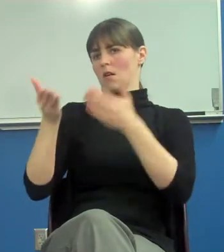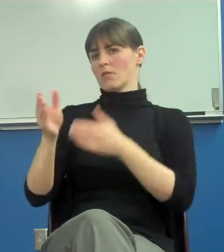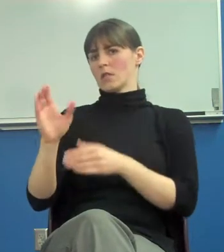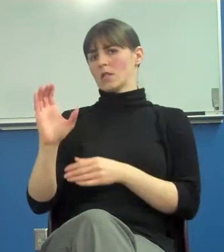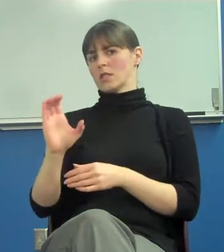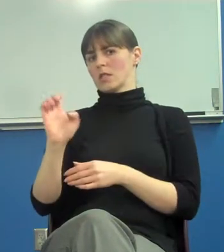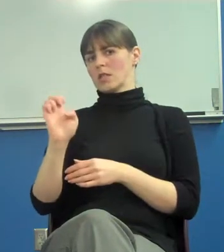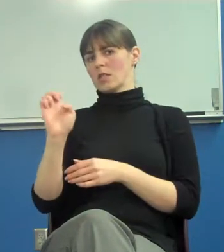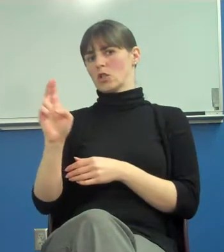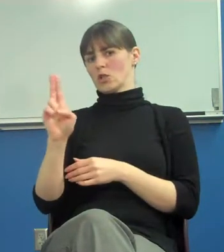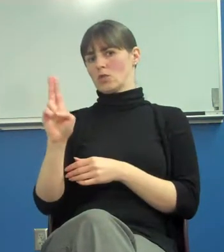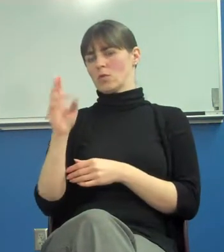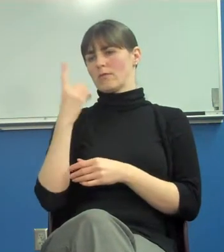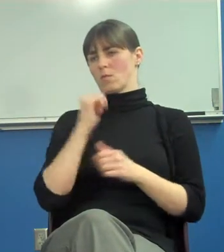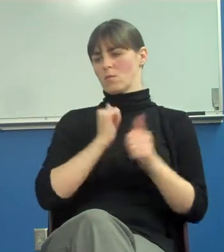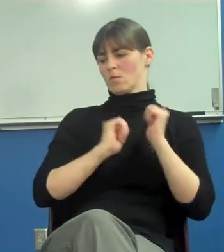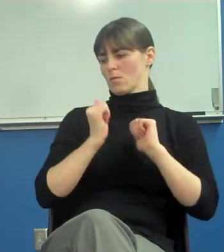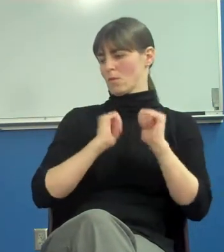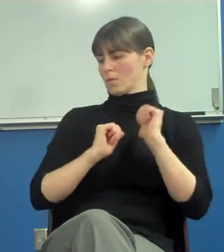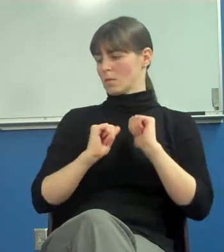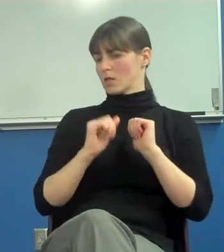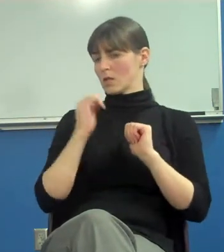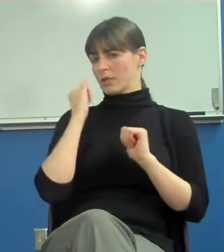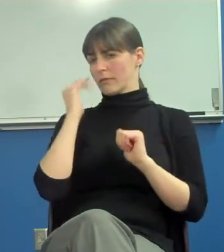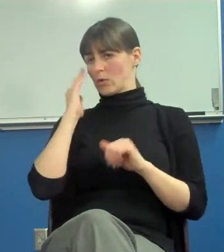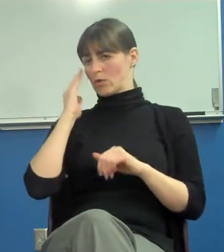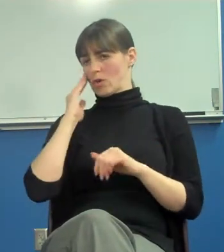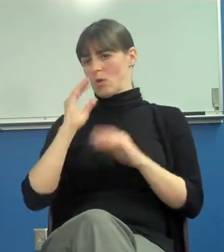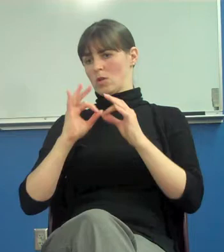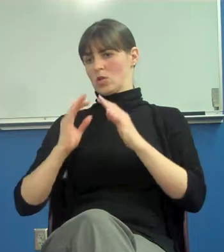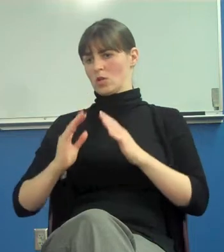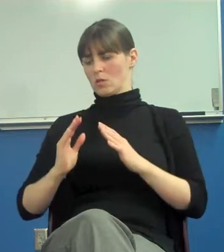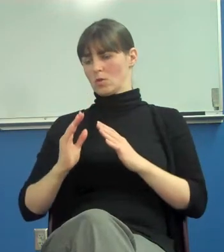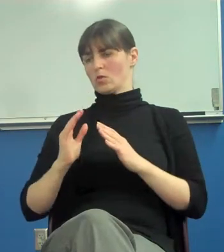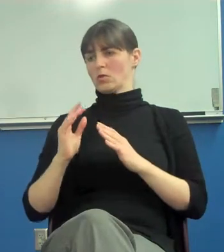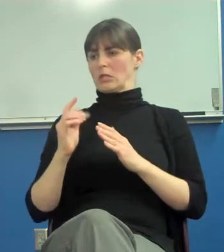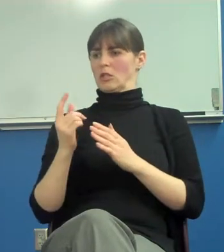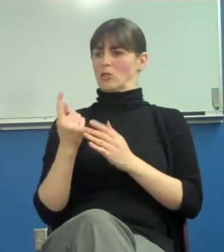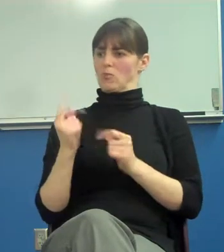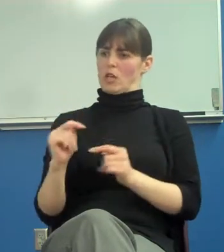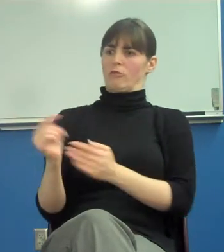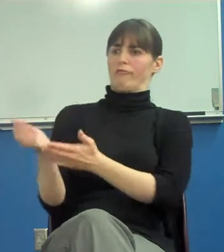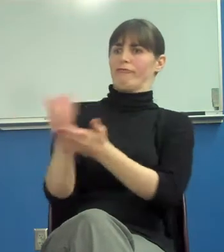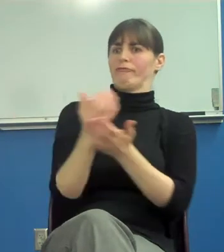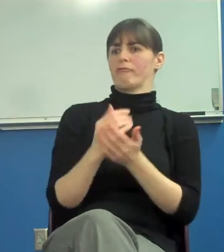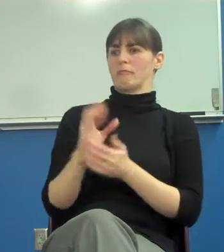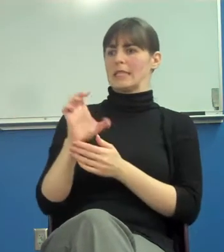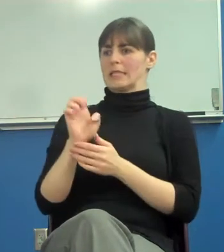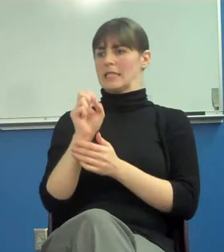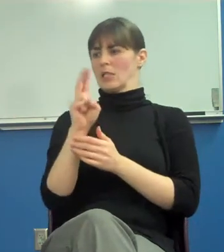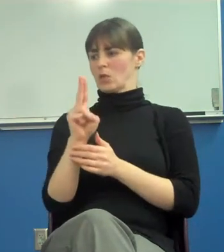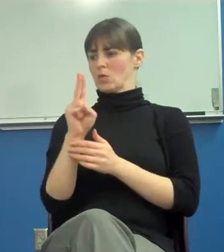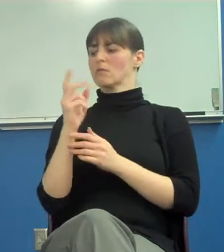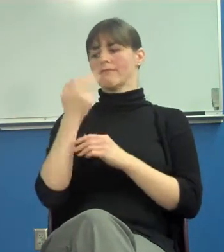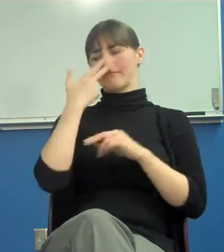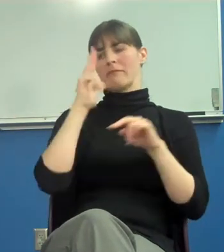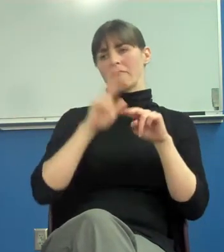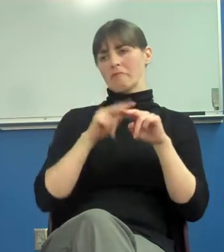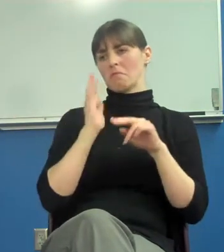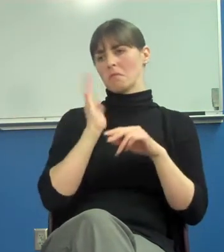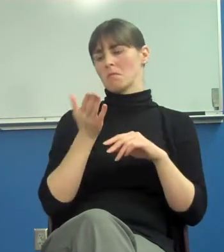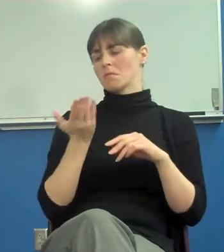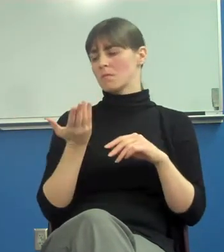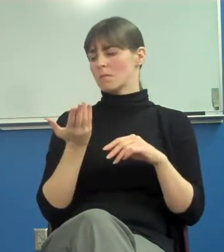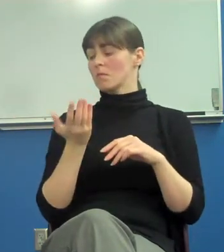for her performance. So if you know any interpreters that are trying to get their CEUs in, this would be a fun way to do it. Because even Jesslyn said